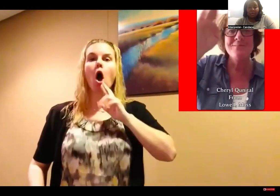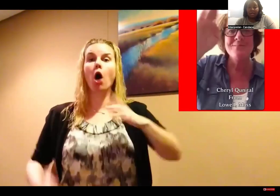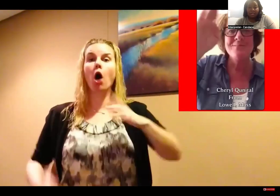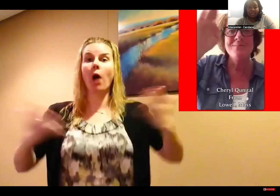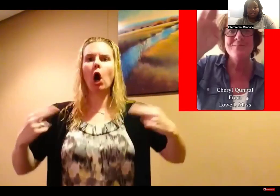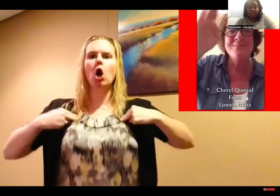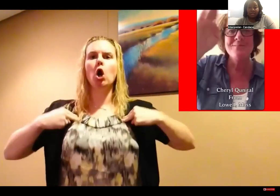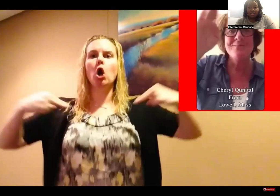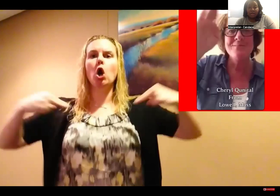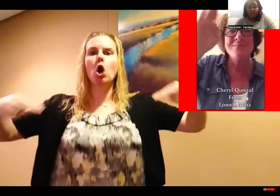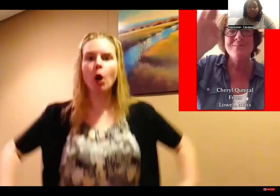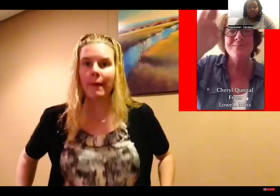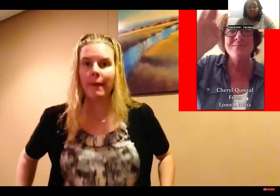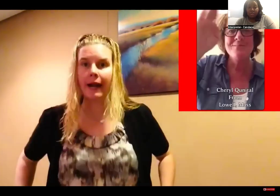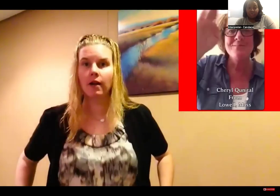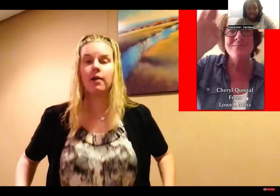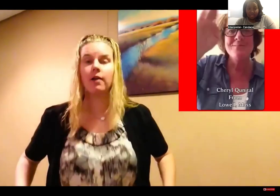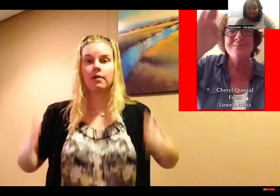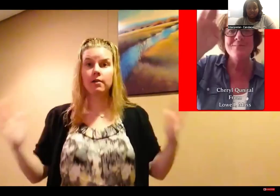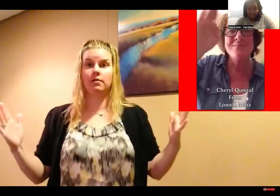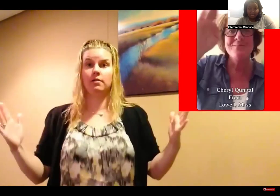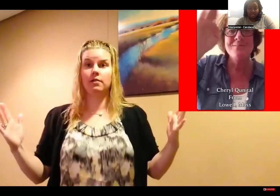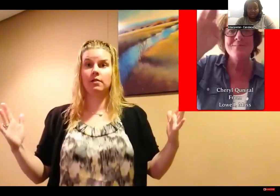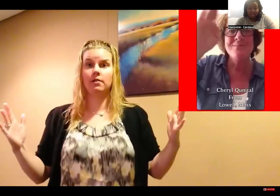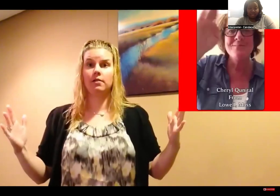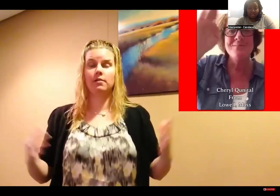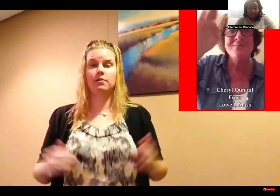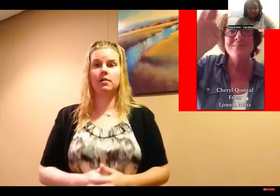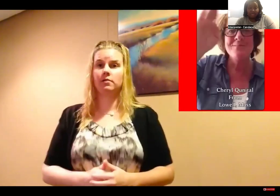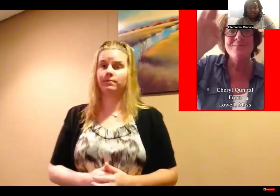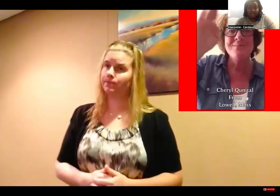need the robot. Are you human?